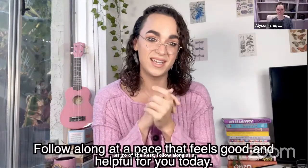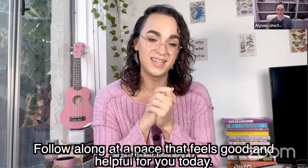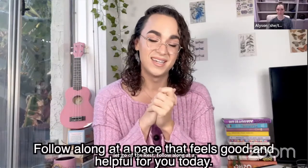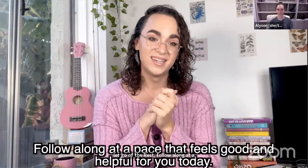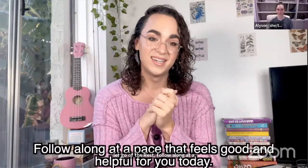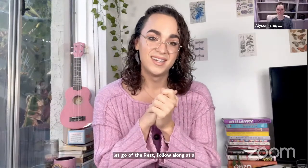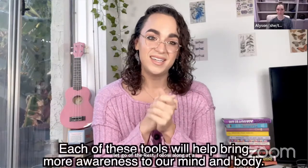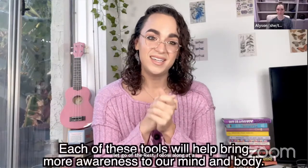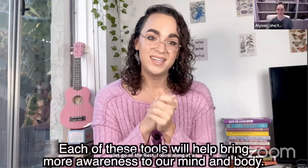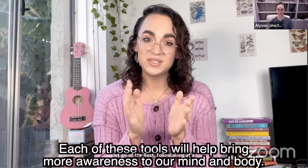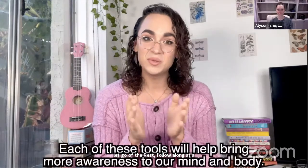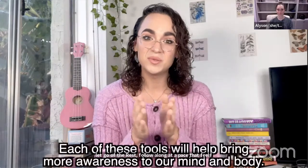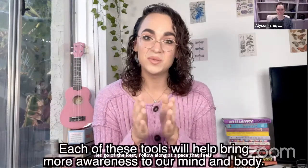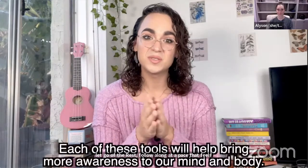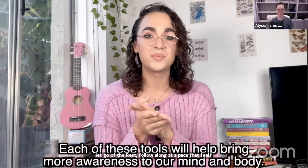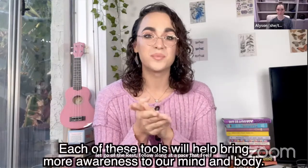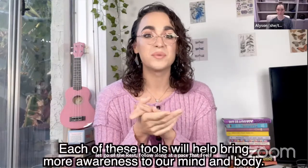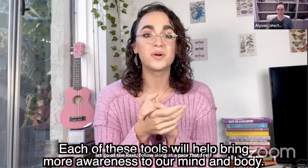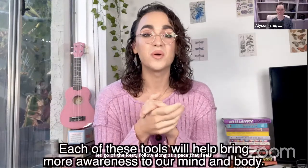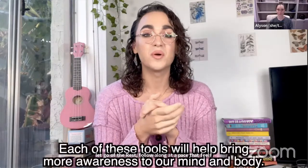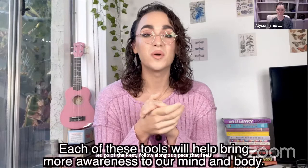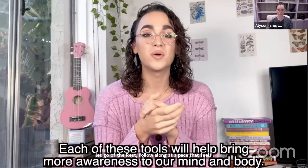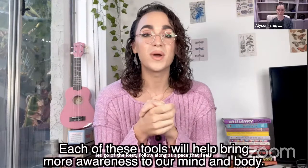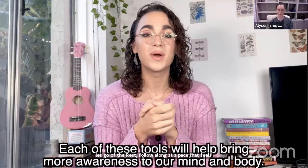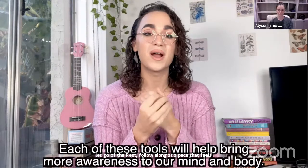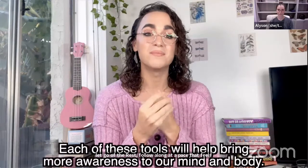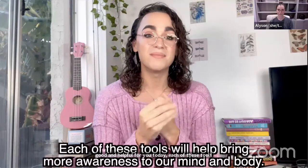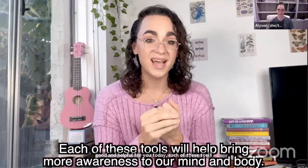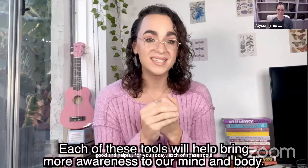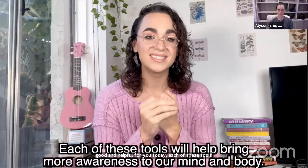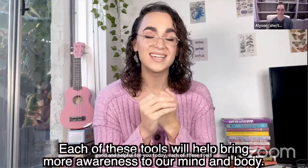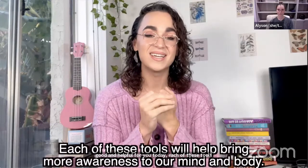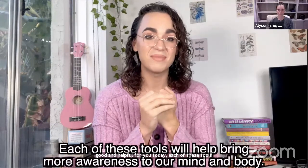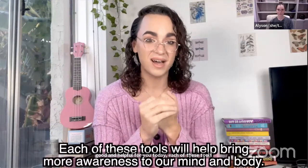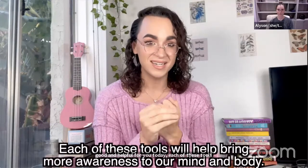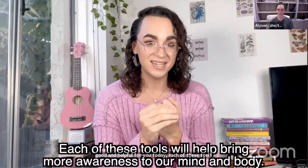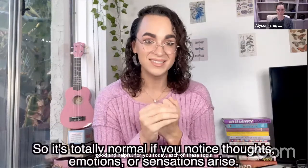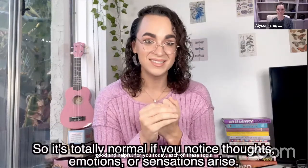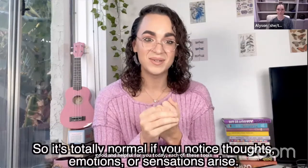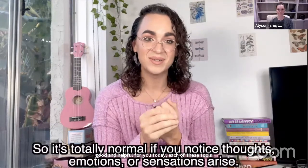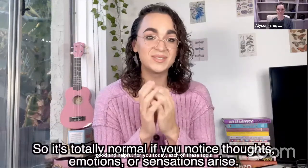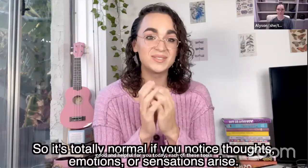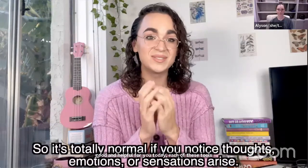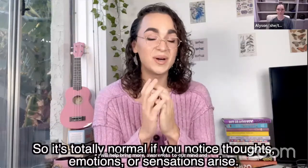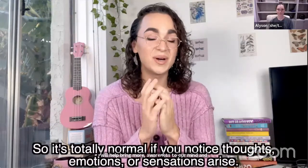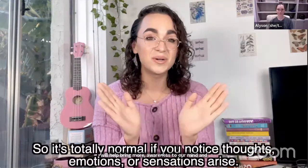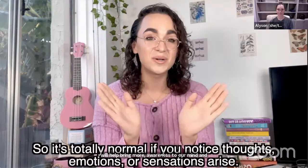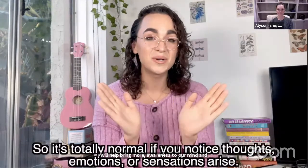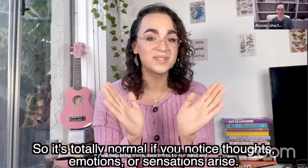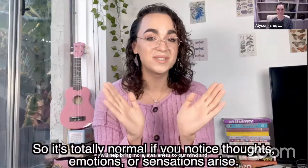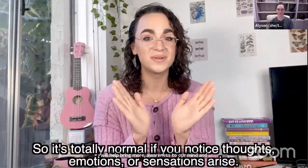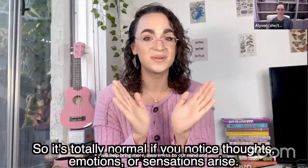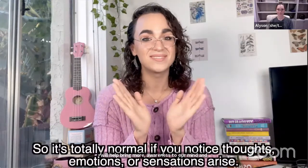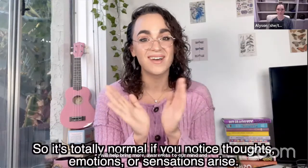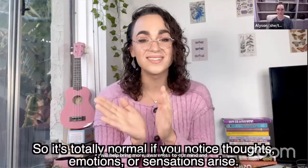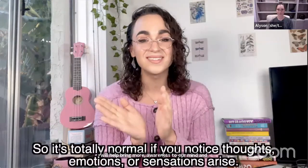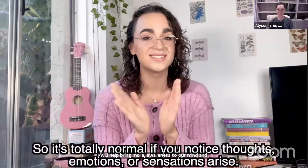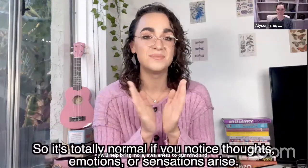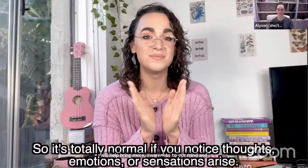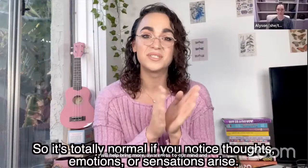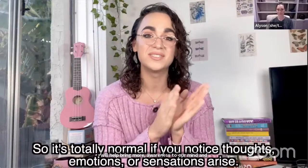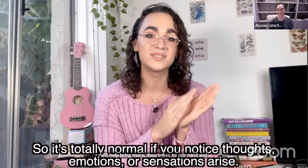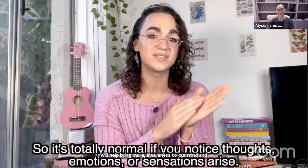today. Each of these tools will help bring more awareness to our mind and body. So it's totally normal if you notice